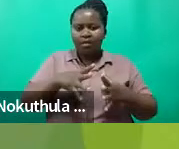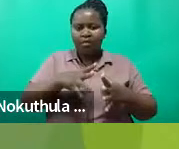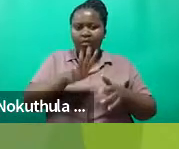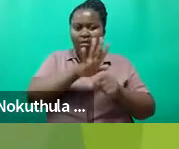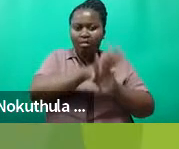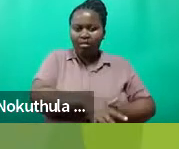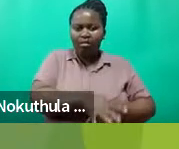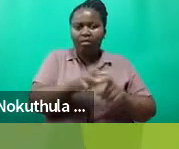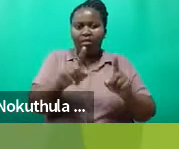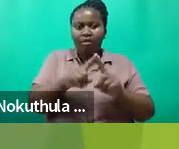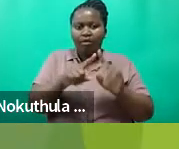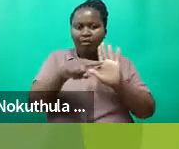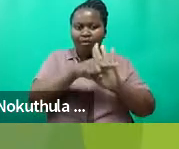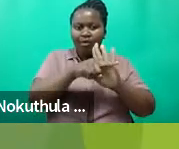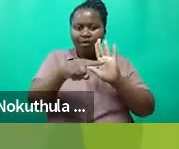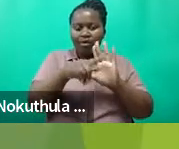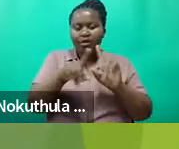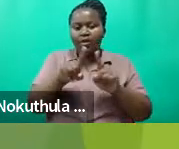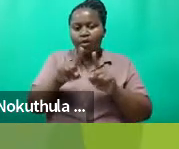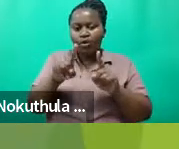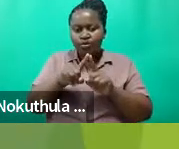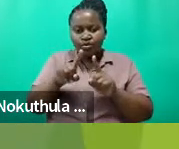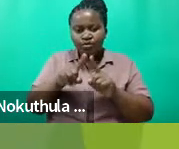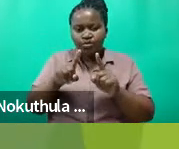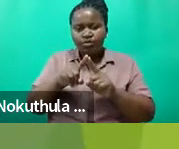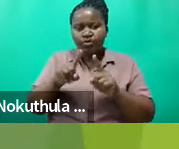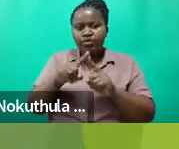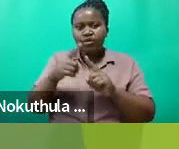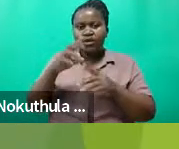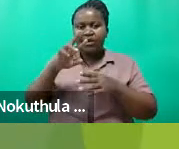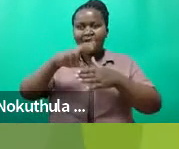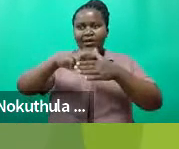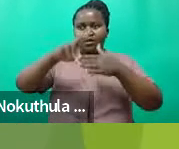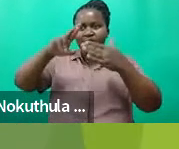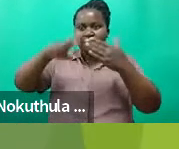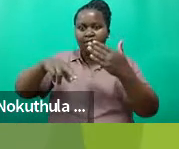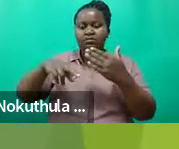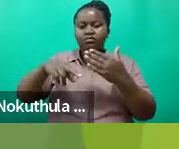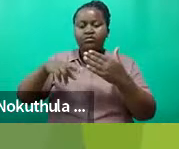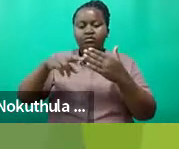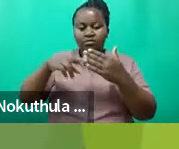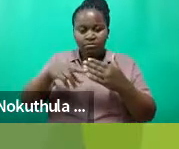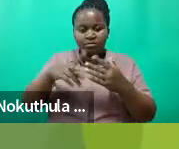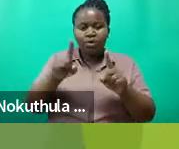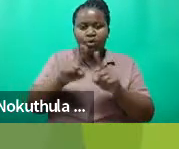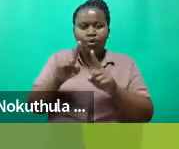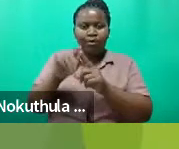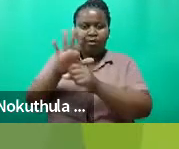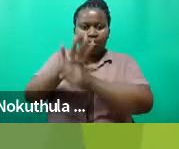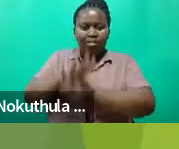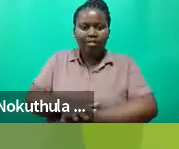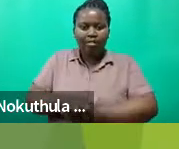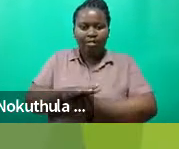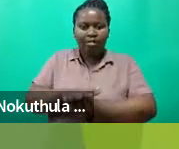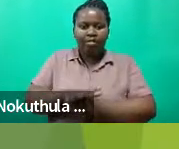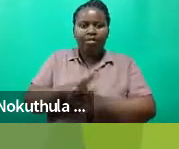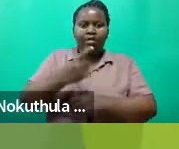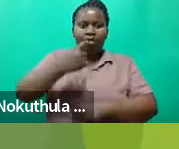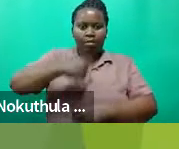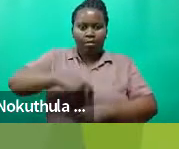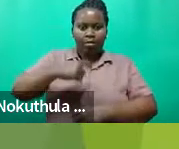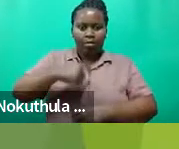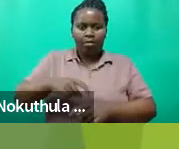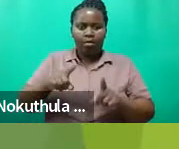negativity and biased attitude as a result of society's norms, marginalization because of their persona, and maltreatment by